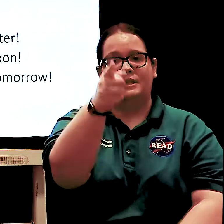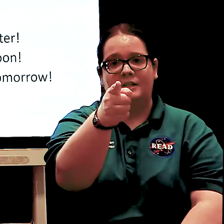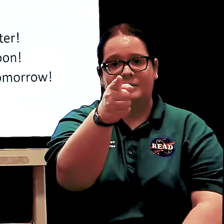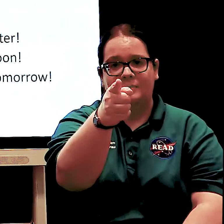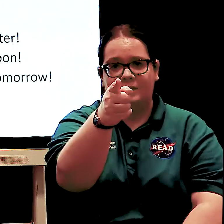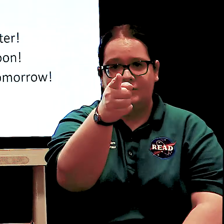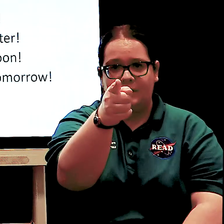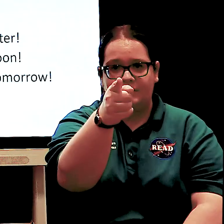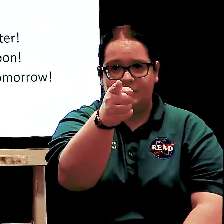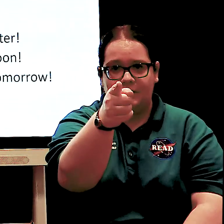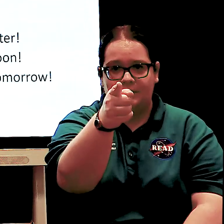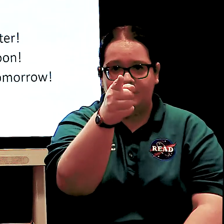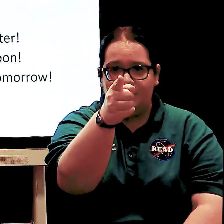especially when you're trying to address someone. You.